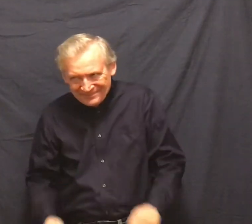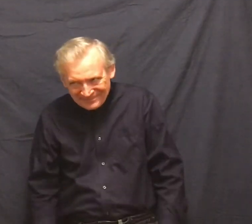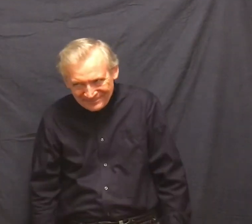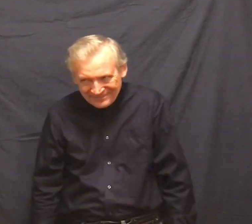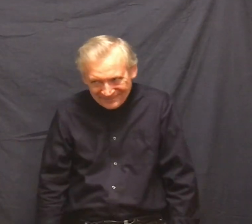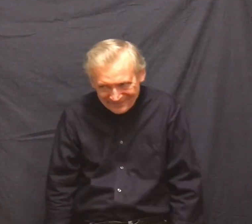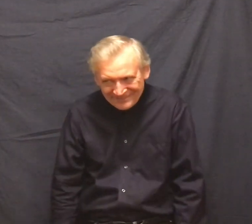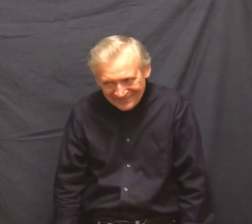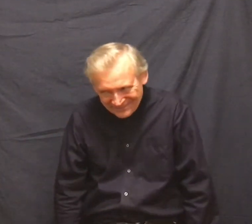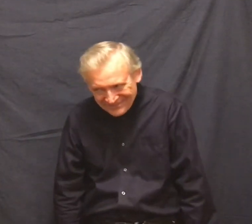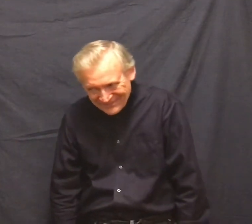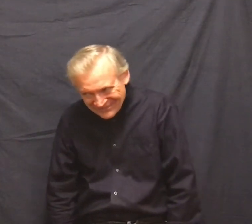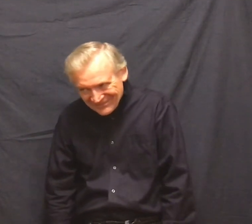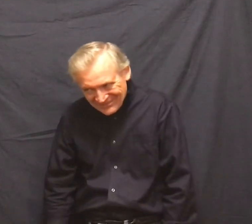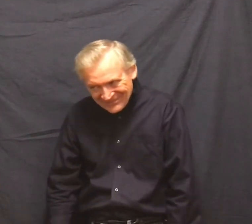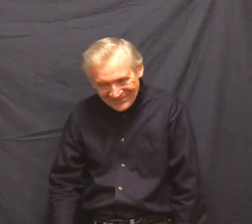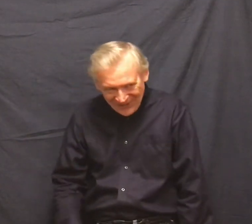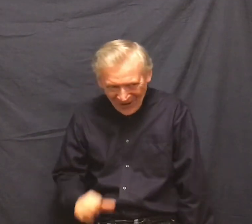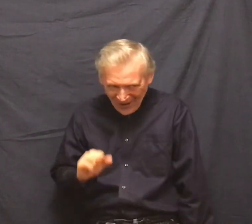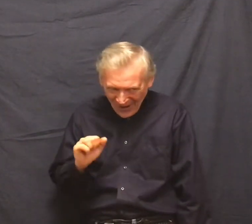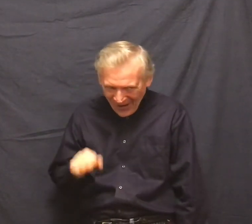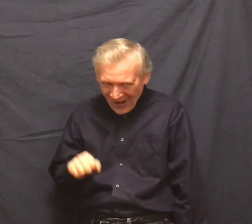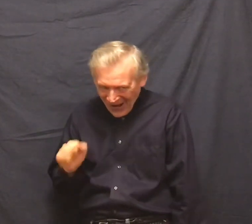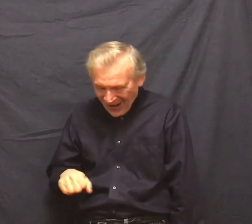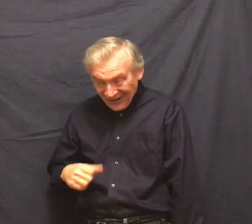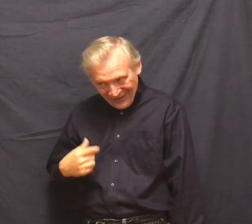"Strong as a bull," he repeated.